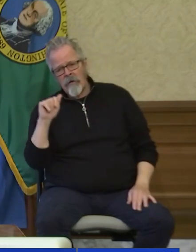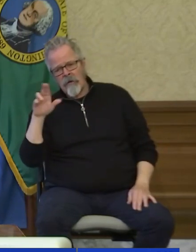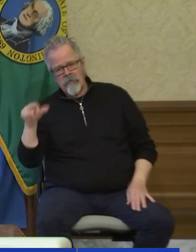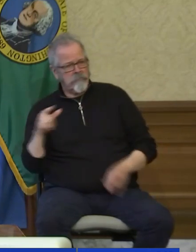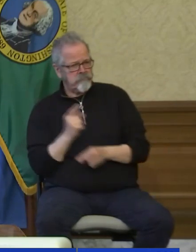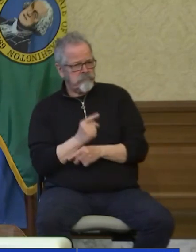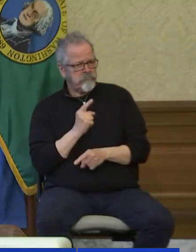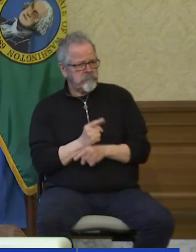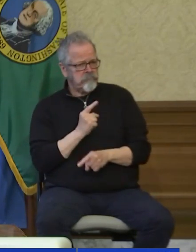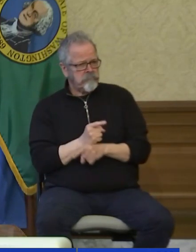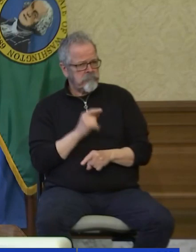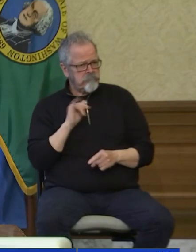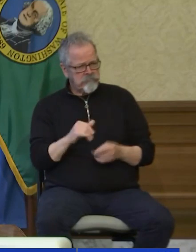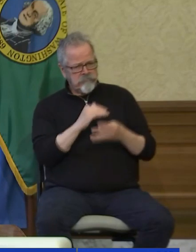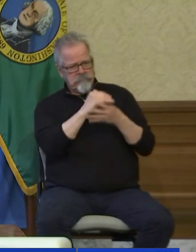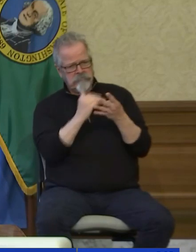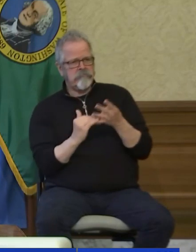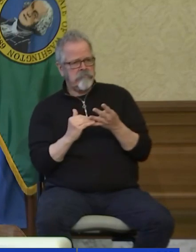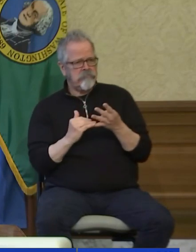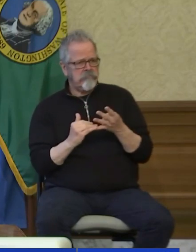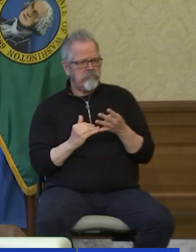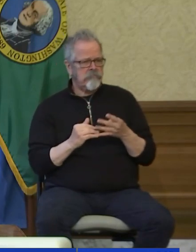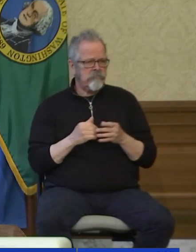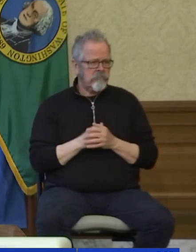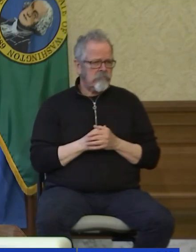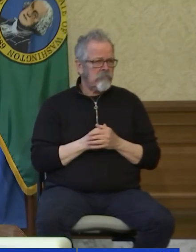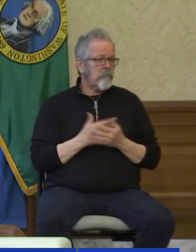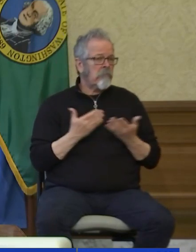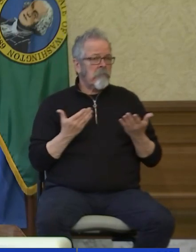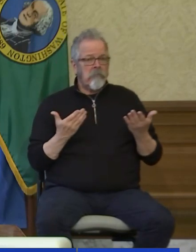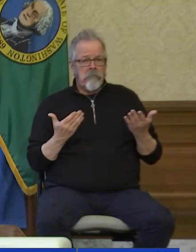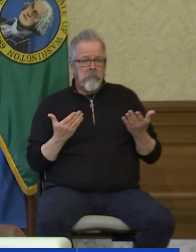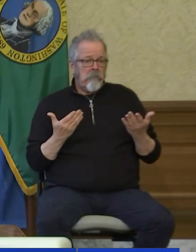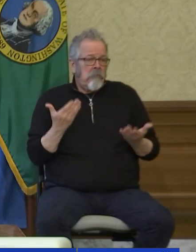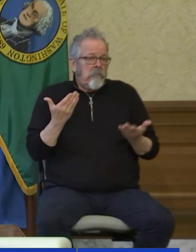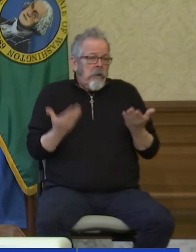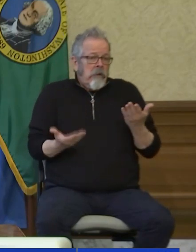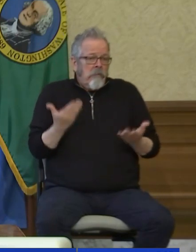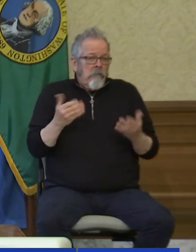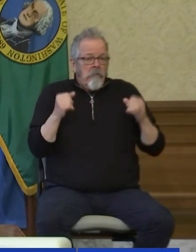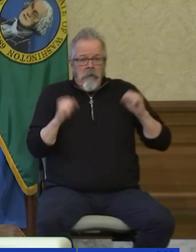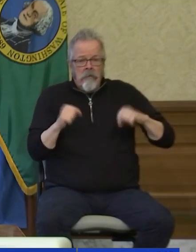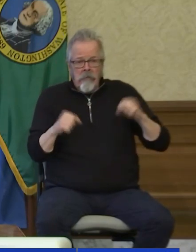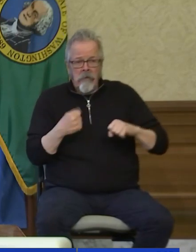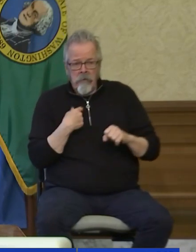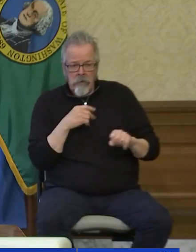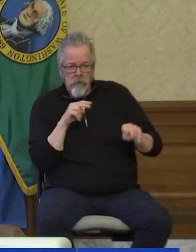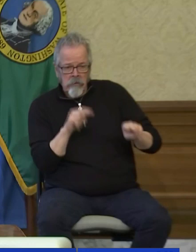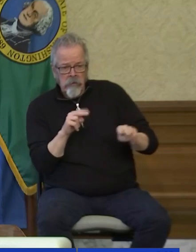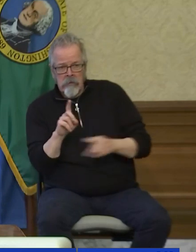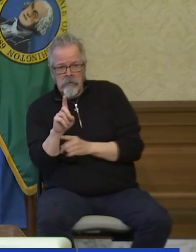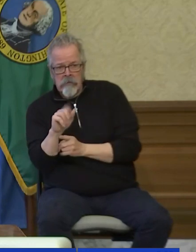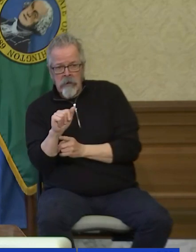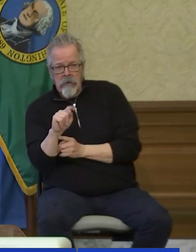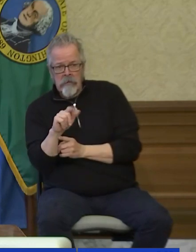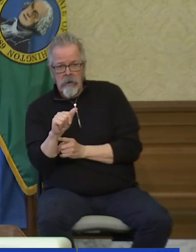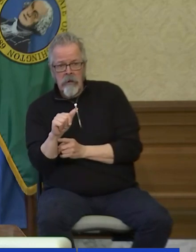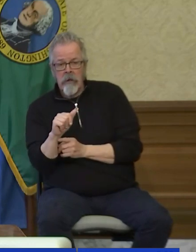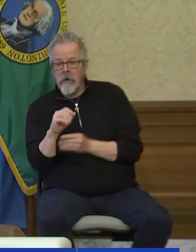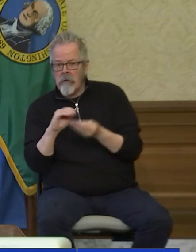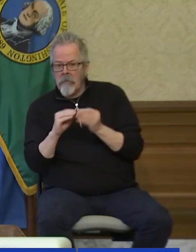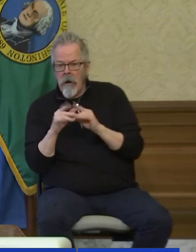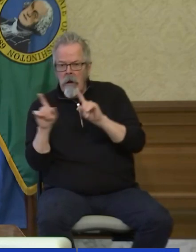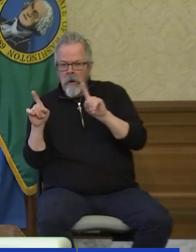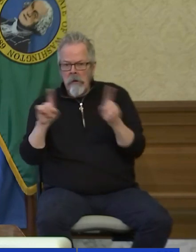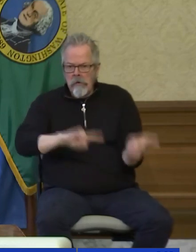massive break, that the virus, you know, goes downhill rapidly because of climatic conditions, or there is a cure that is